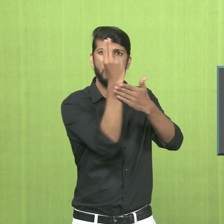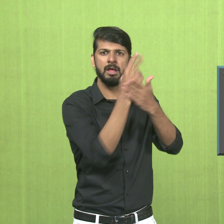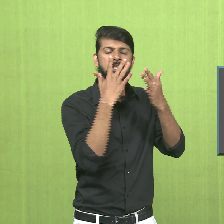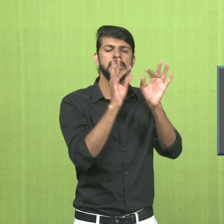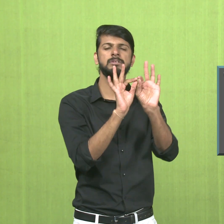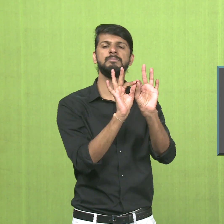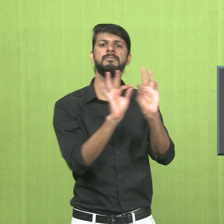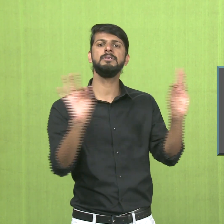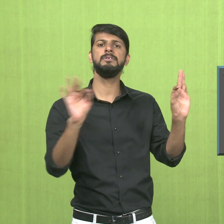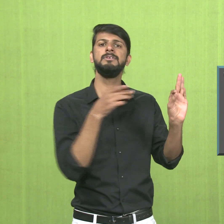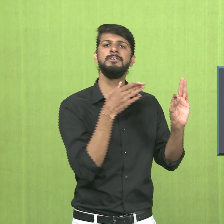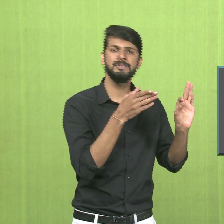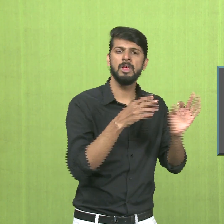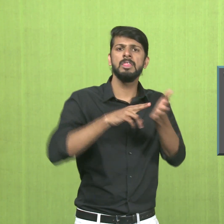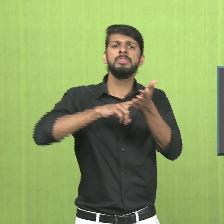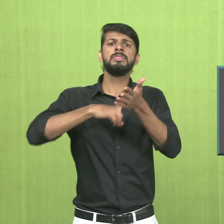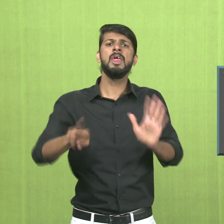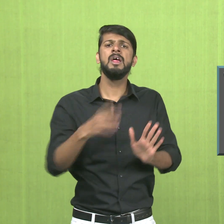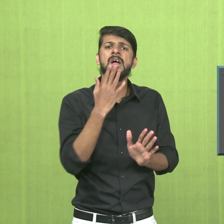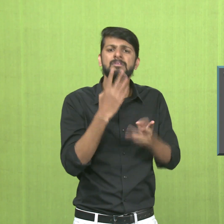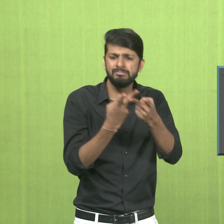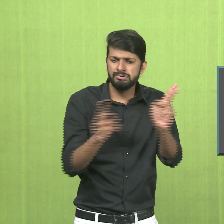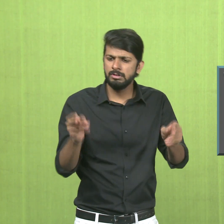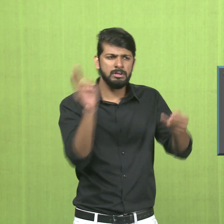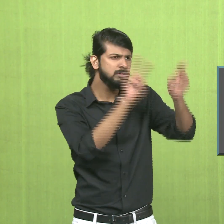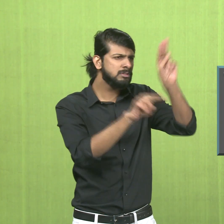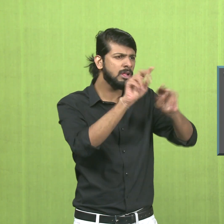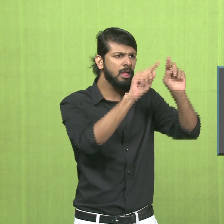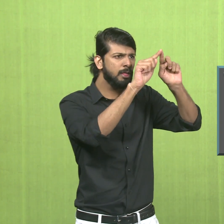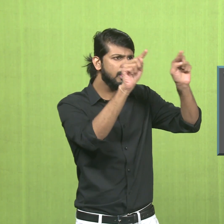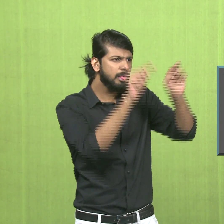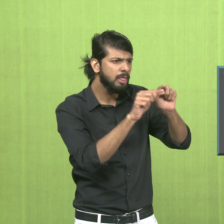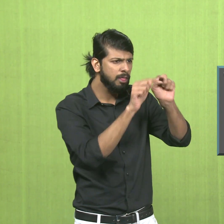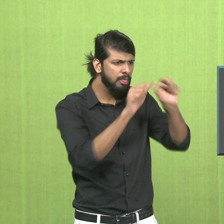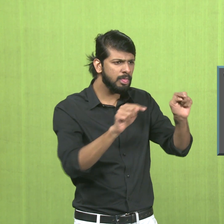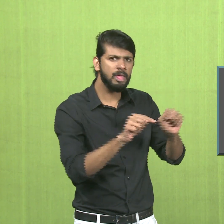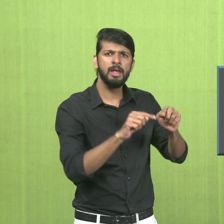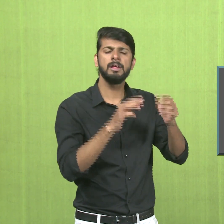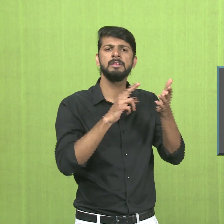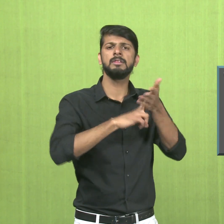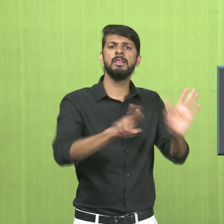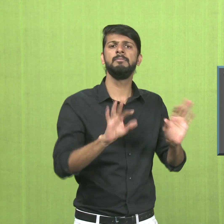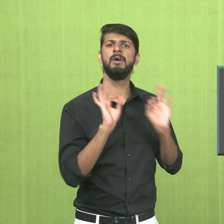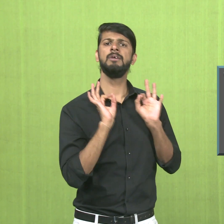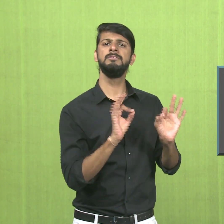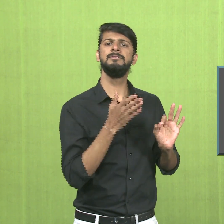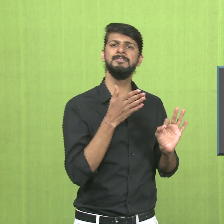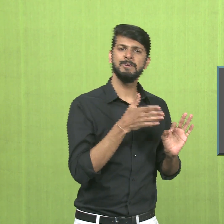is its simplicity, the natural way of making these forms,